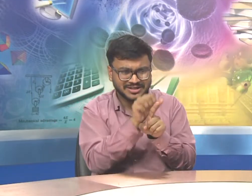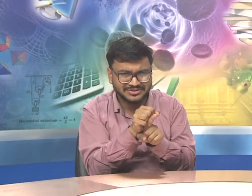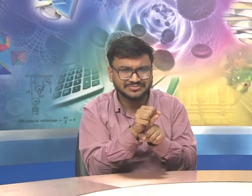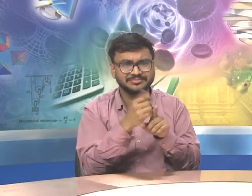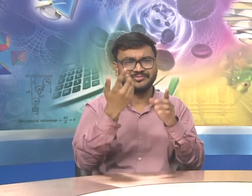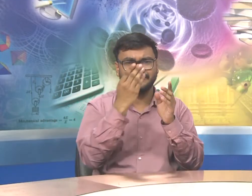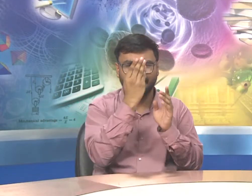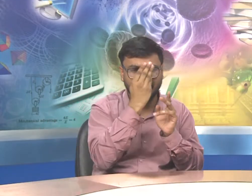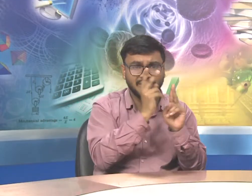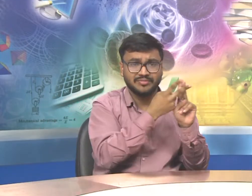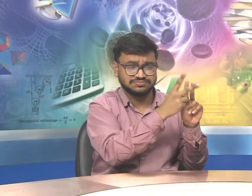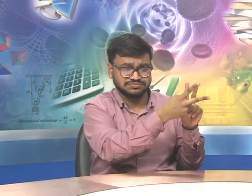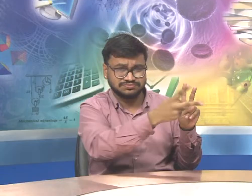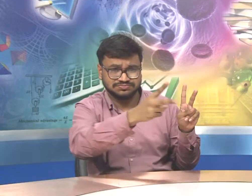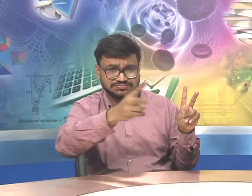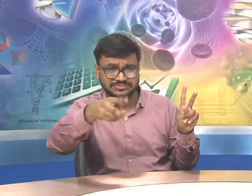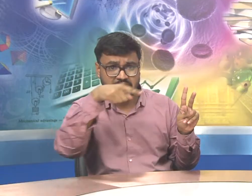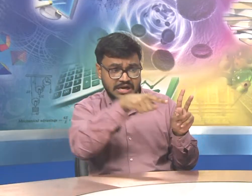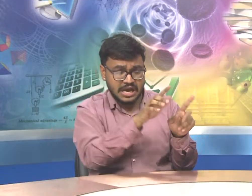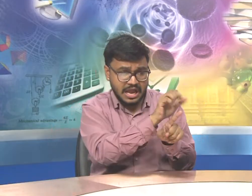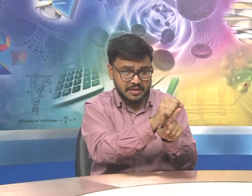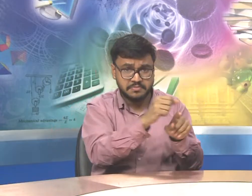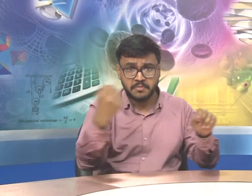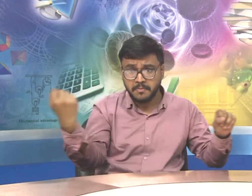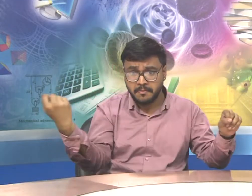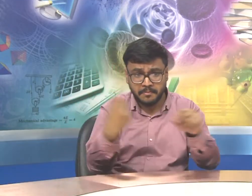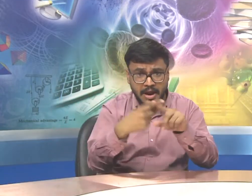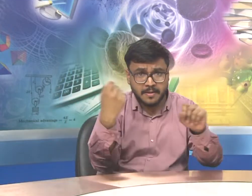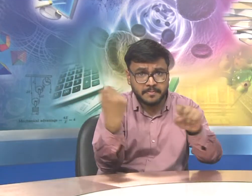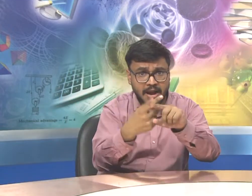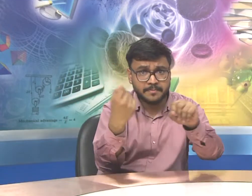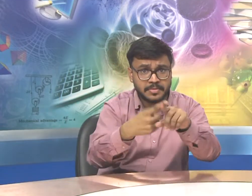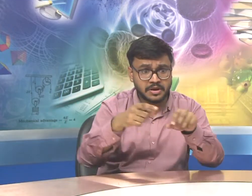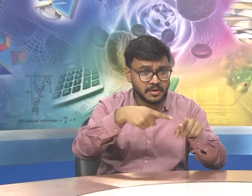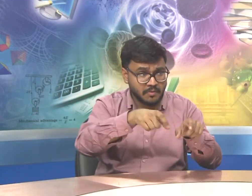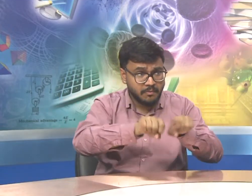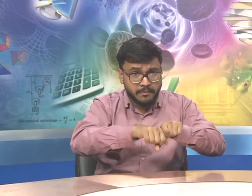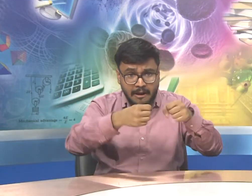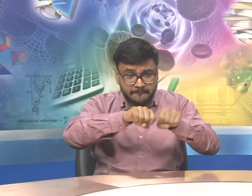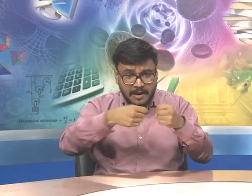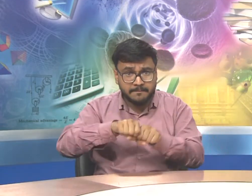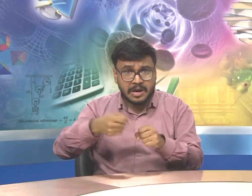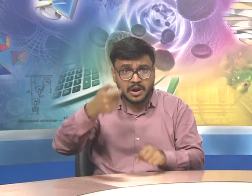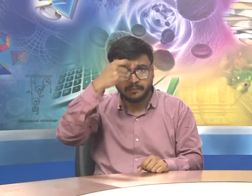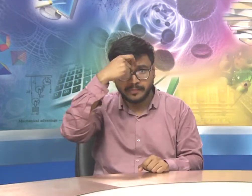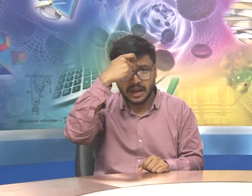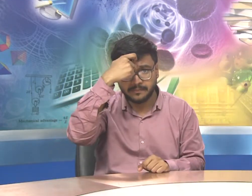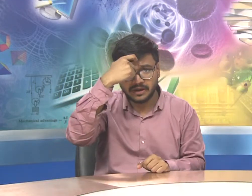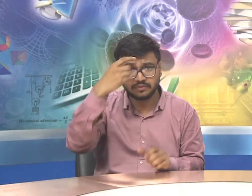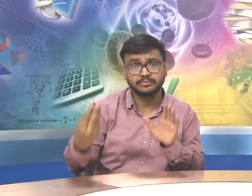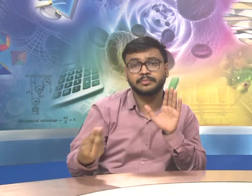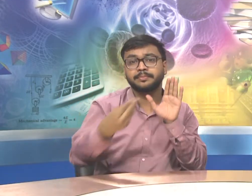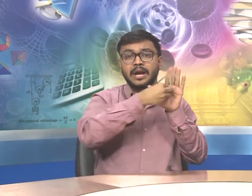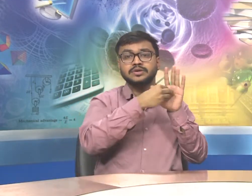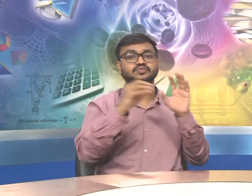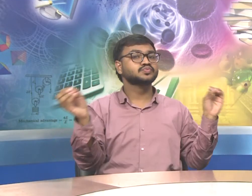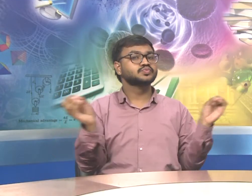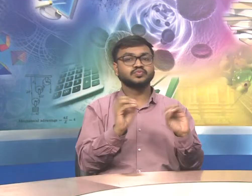legislature or an action of the executive is in accordance with the Constitution or